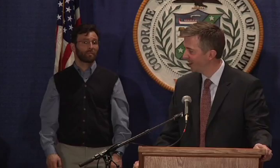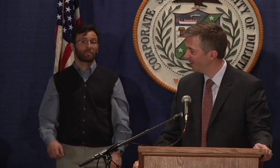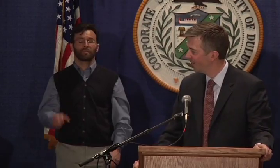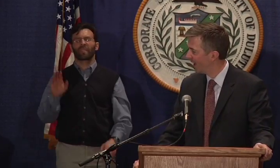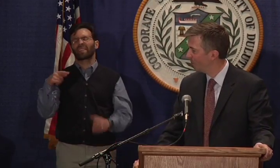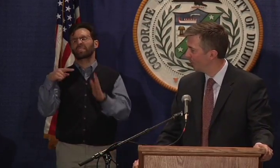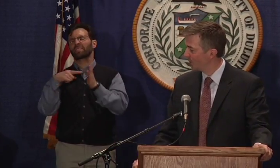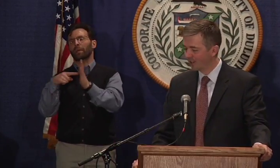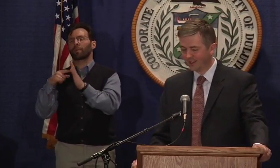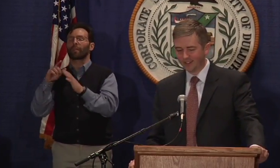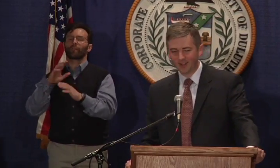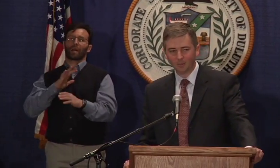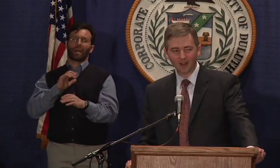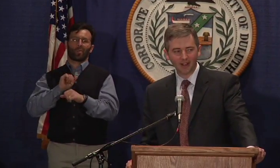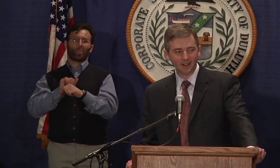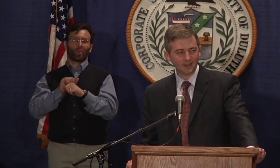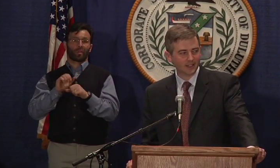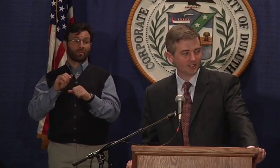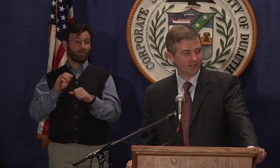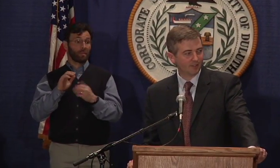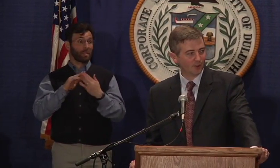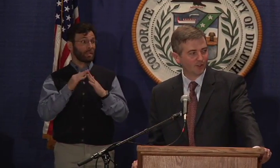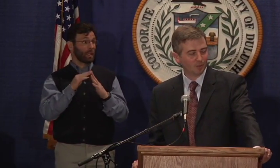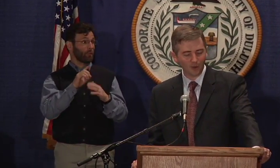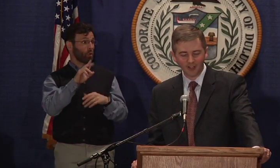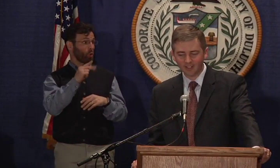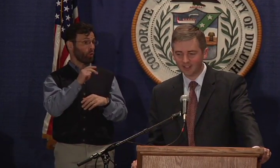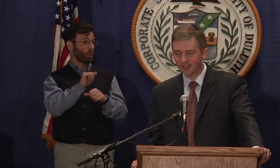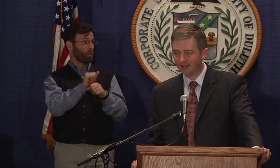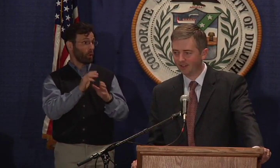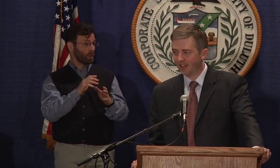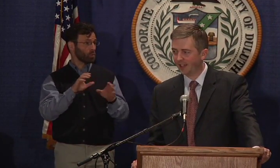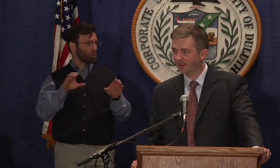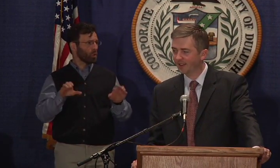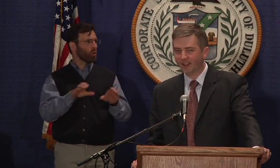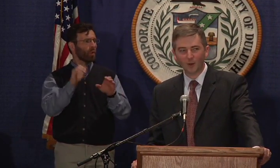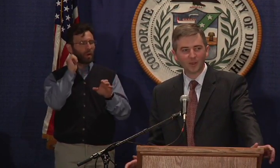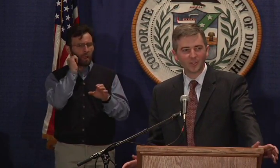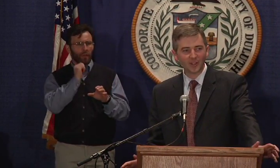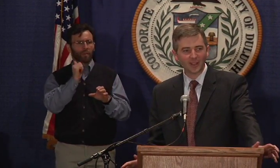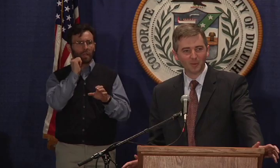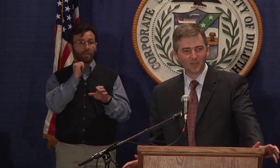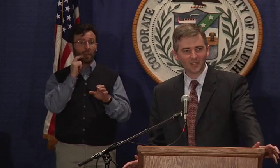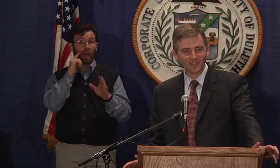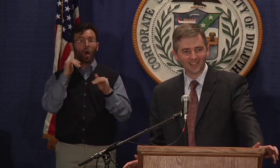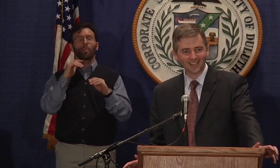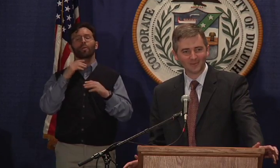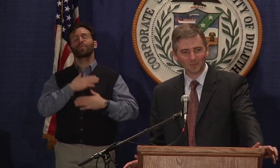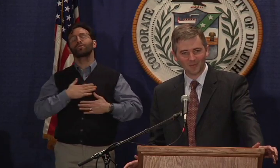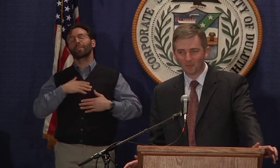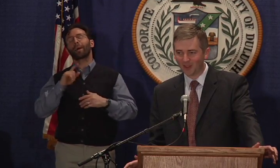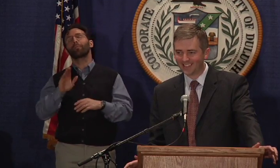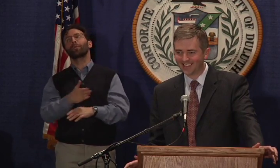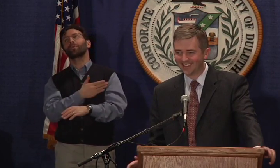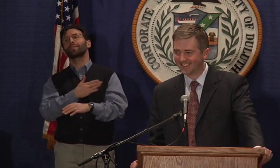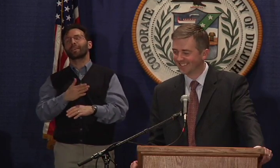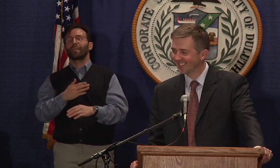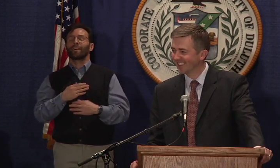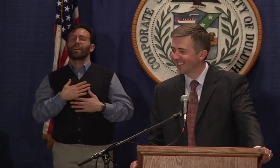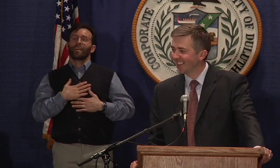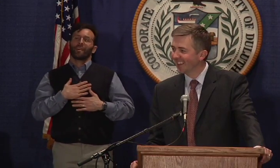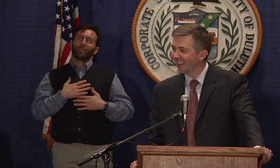just a sampling of the fine work done by City of Duluth employees every day, and I hope you enjoyed that music. Wasn't that